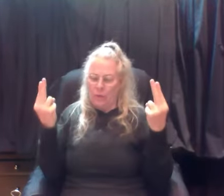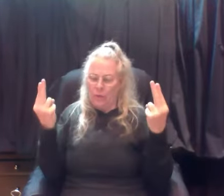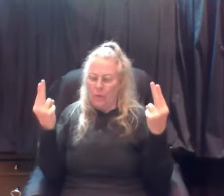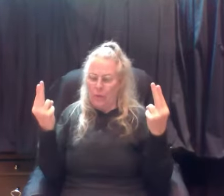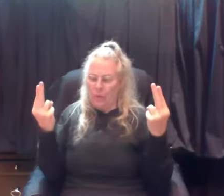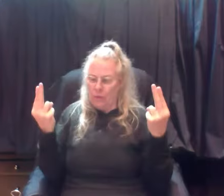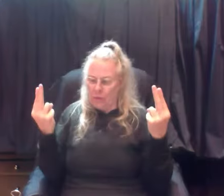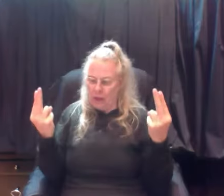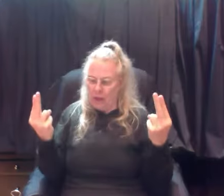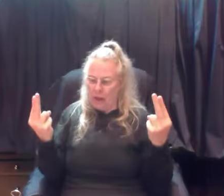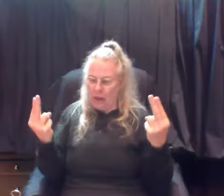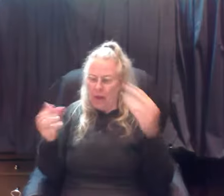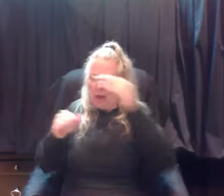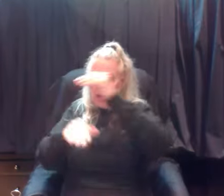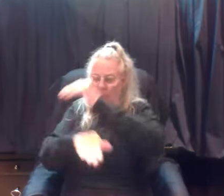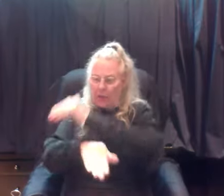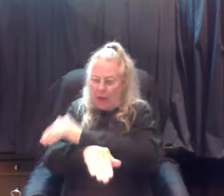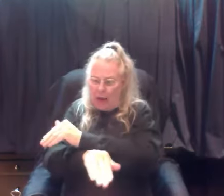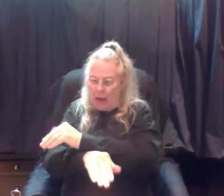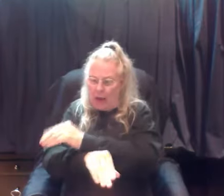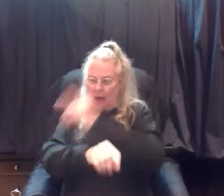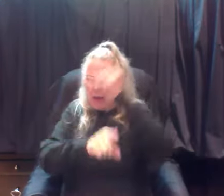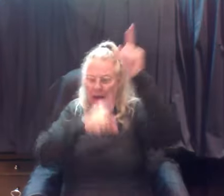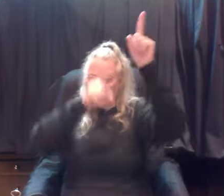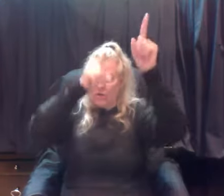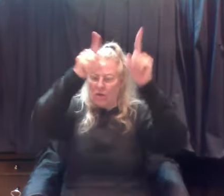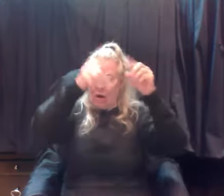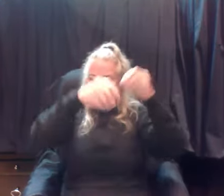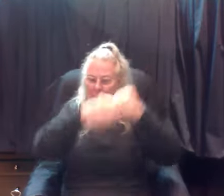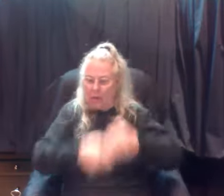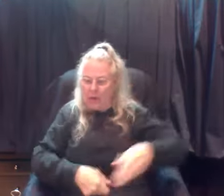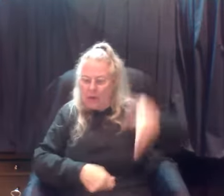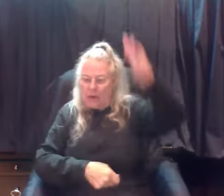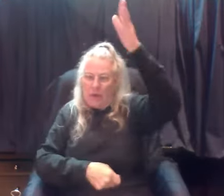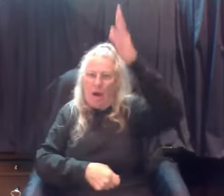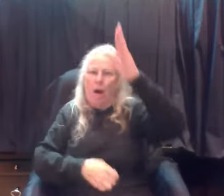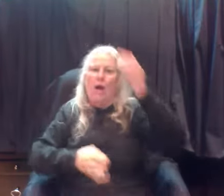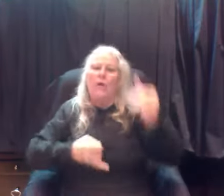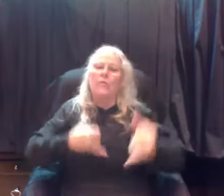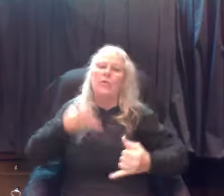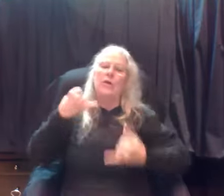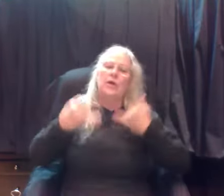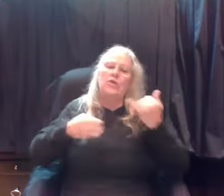alleluia night and star in God rejoice